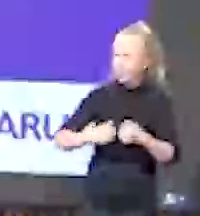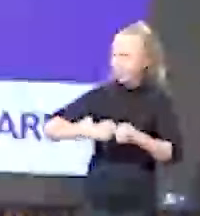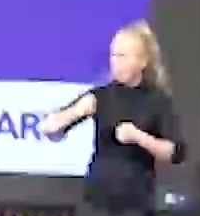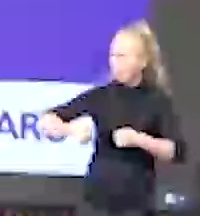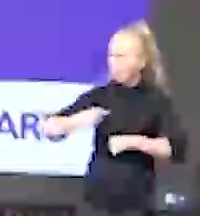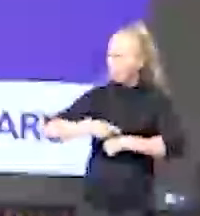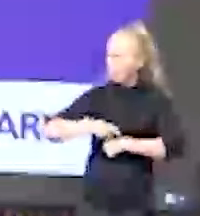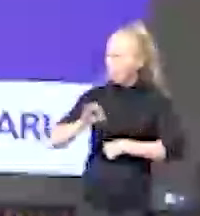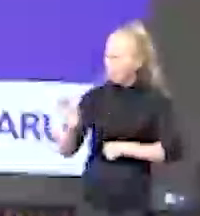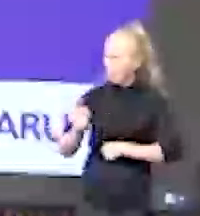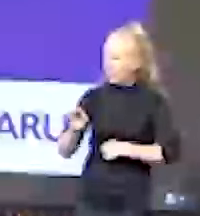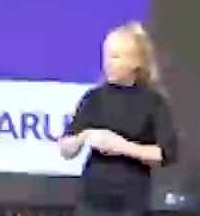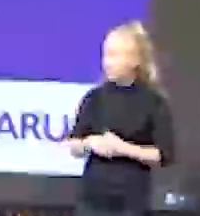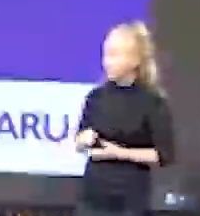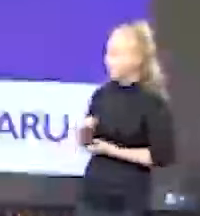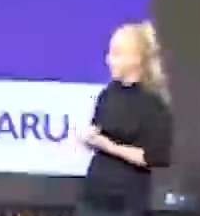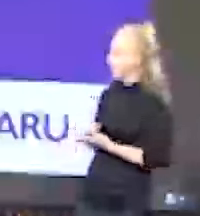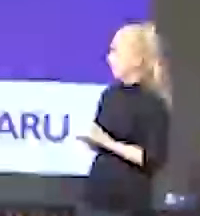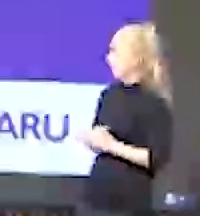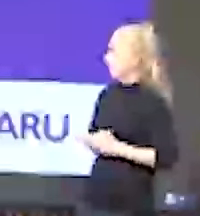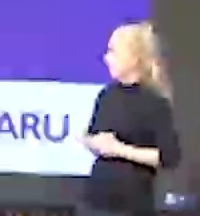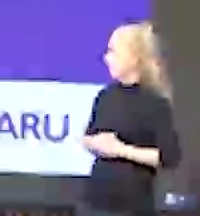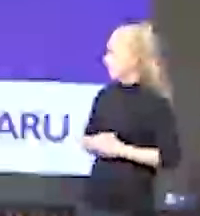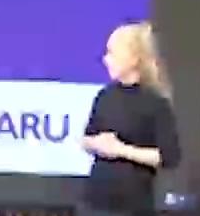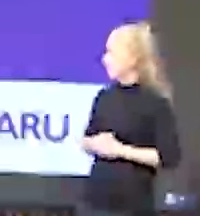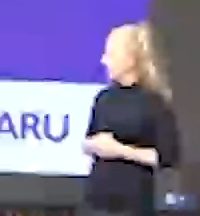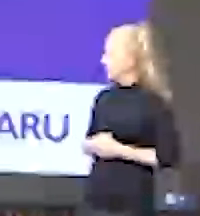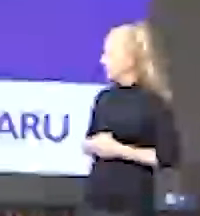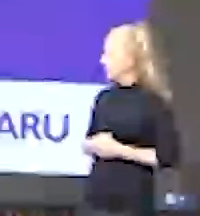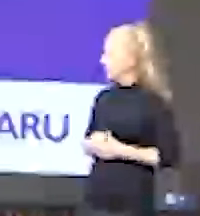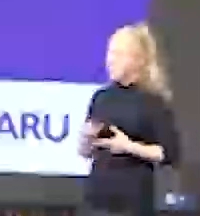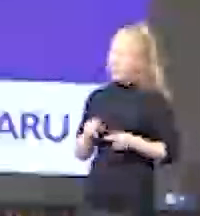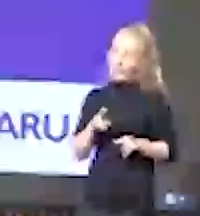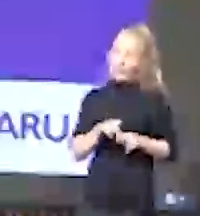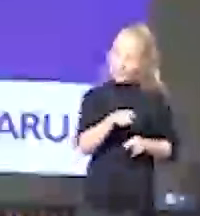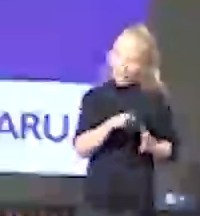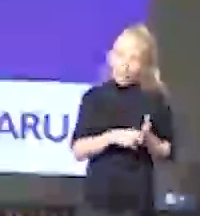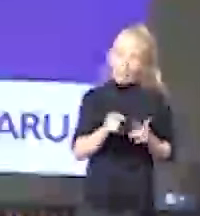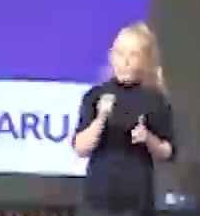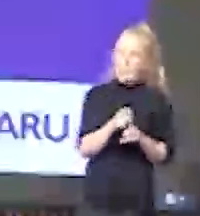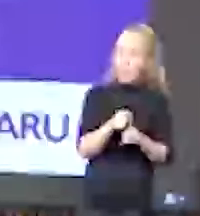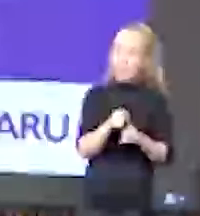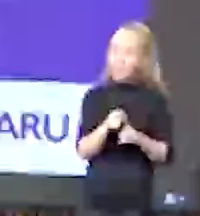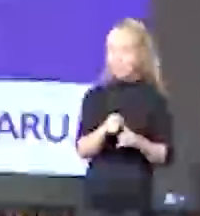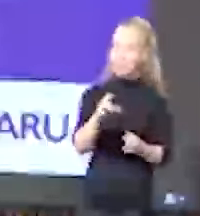more the more important the person, the less time you obviously get, and that's a kind of